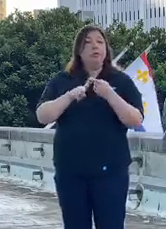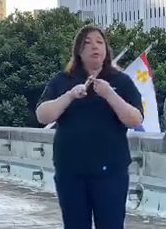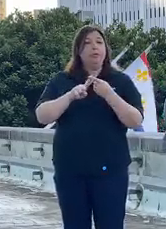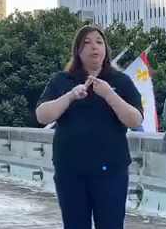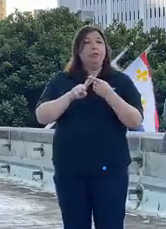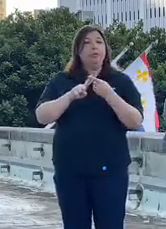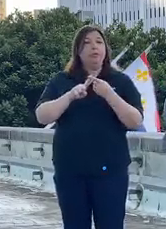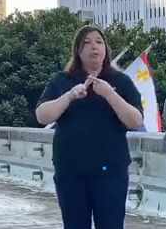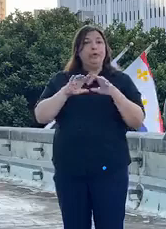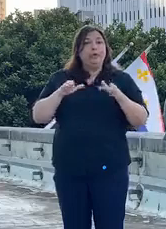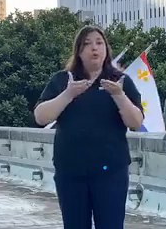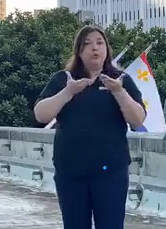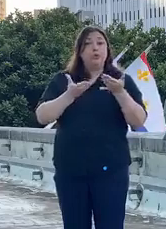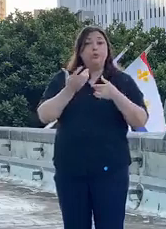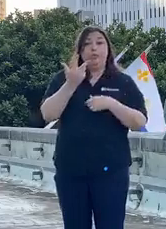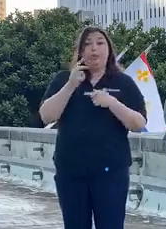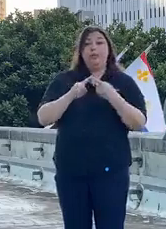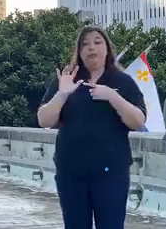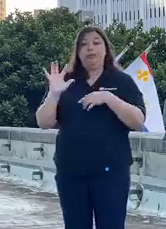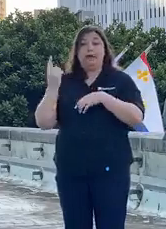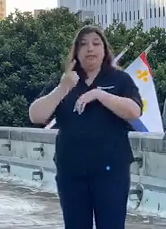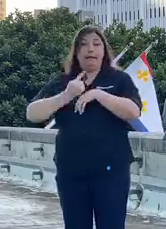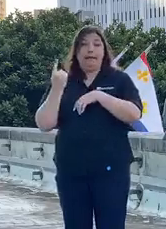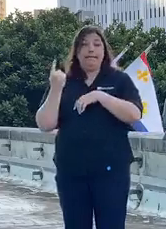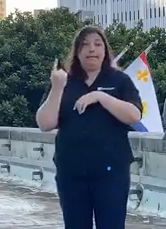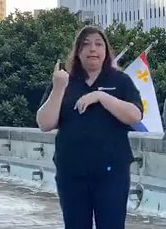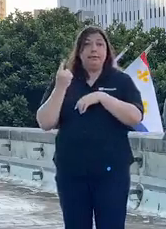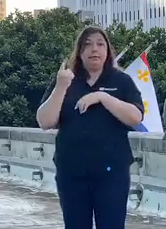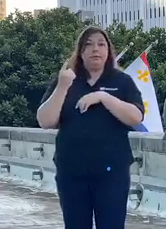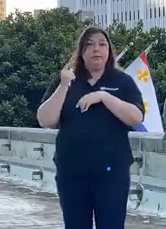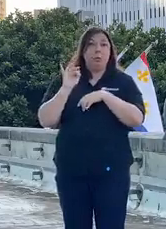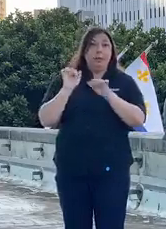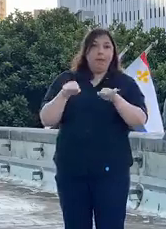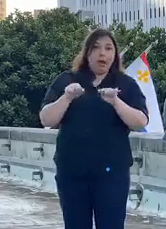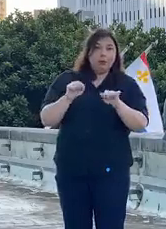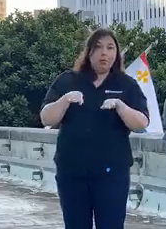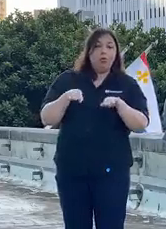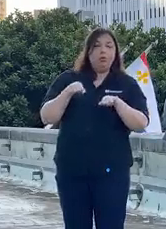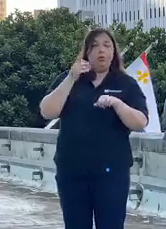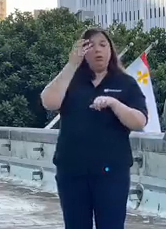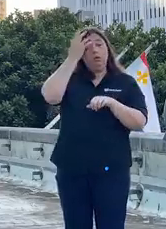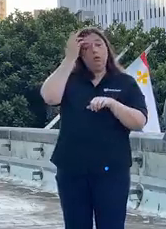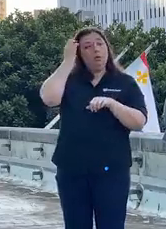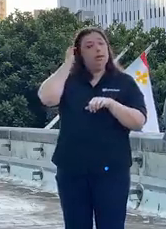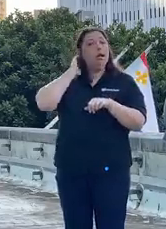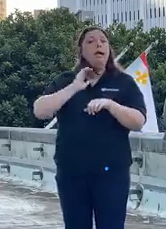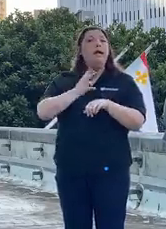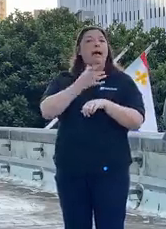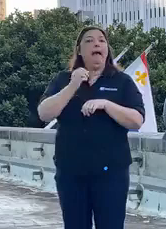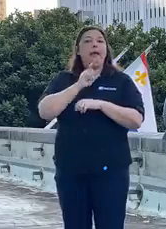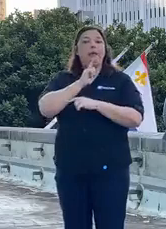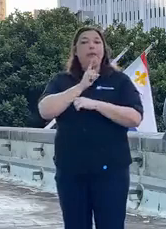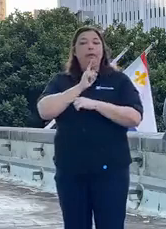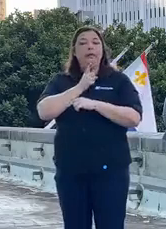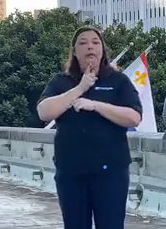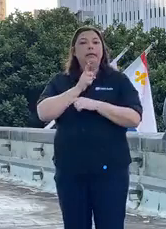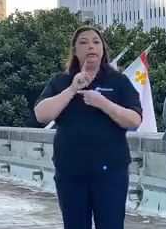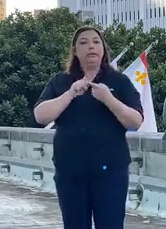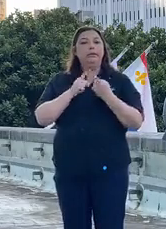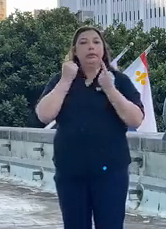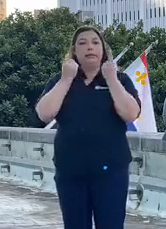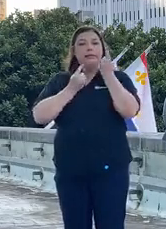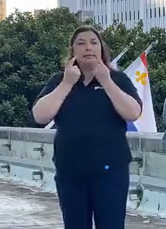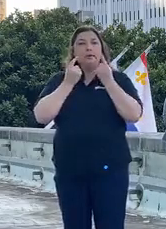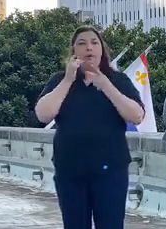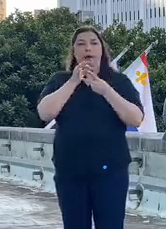conduct these services within 3 to 5 days when practical, when absolutely practical, and really to, consider